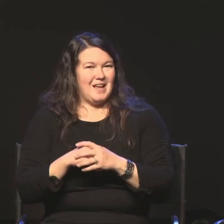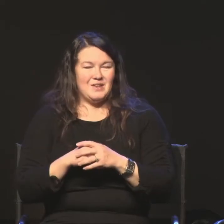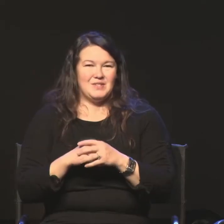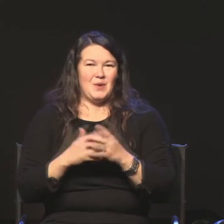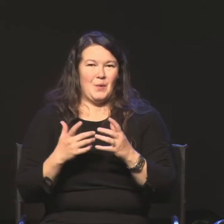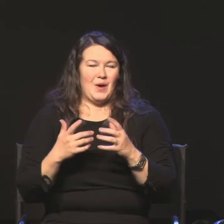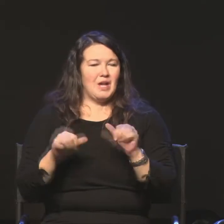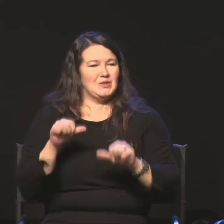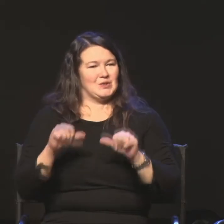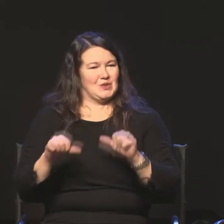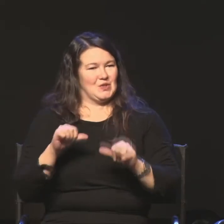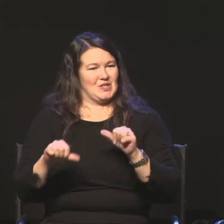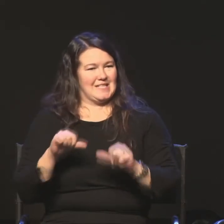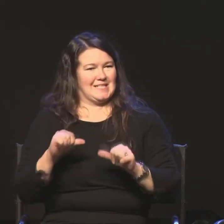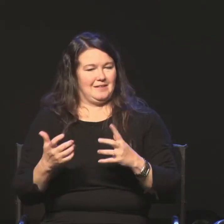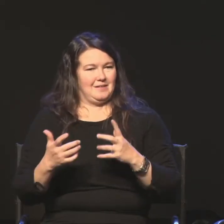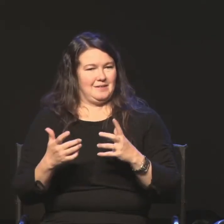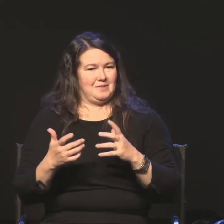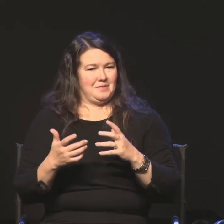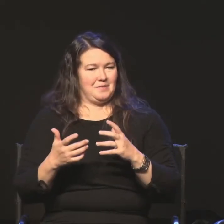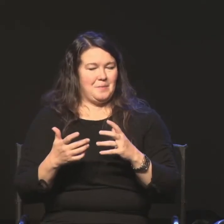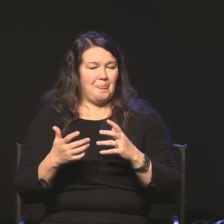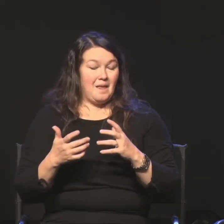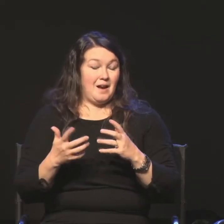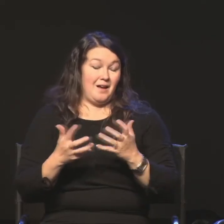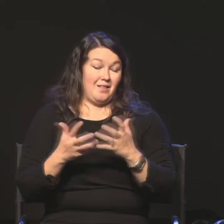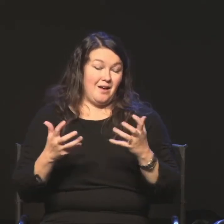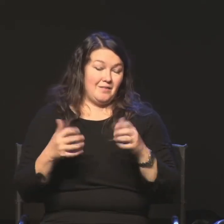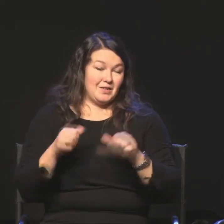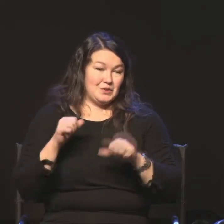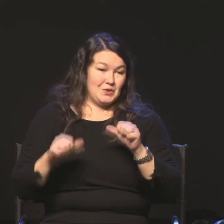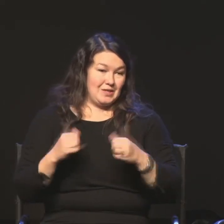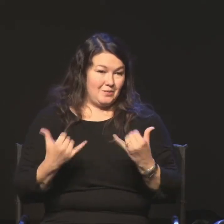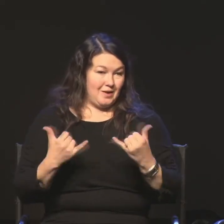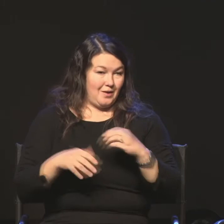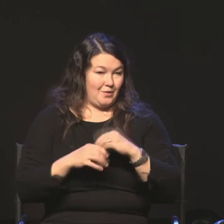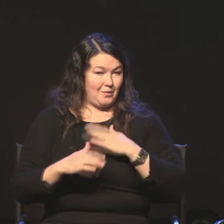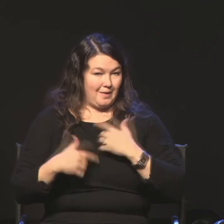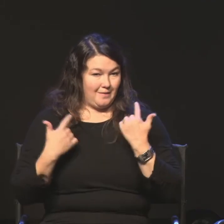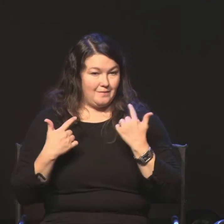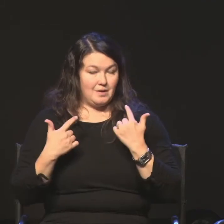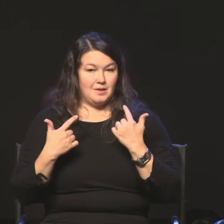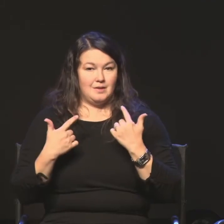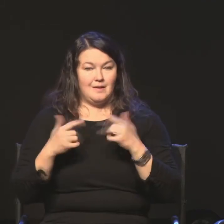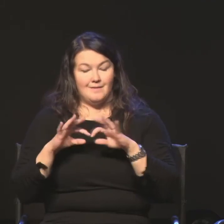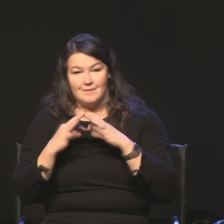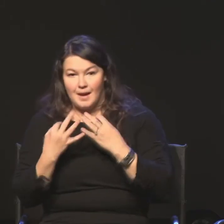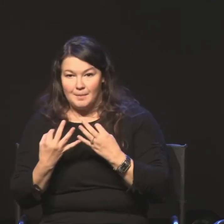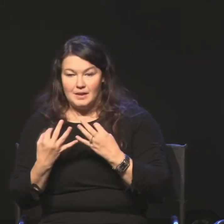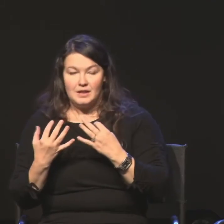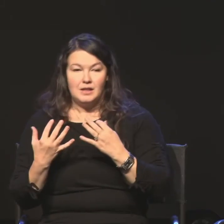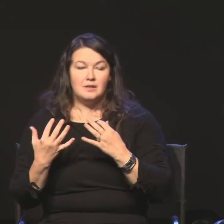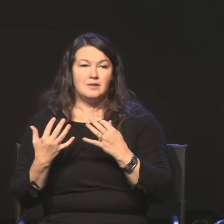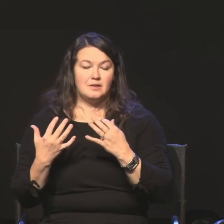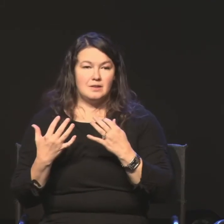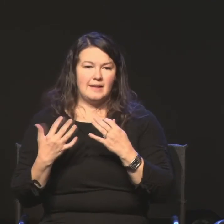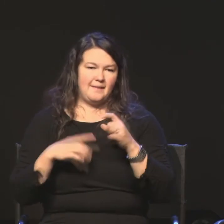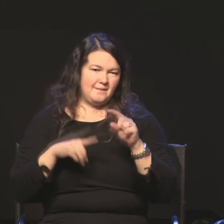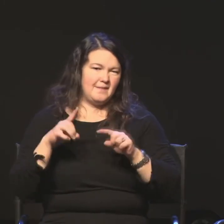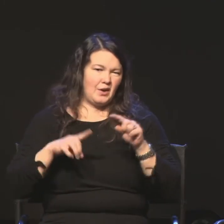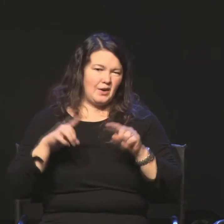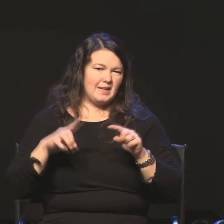go. Uncertainty. I have a lot of that in my life right now, whether it's family life to some degree in various